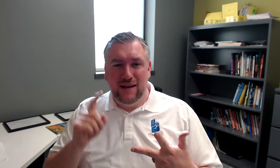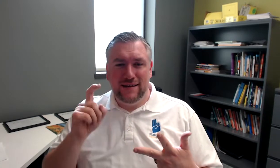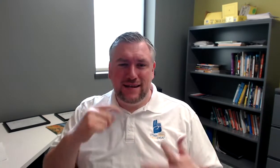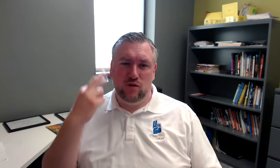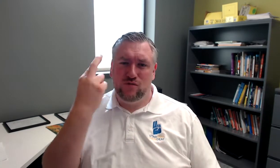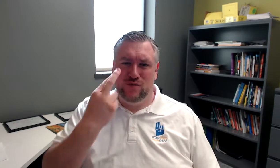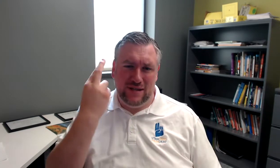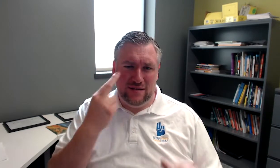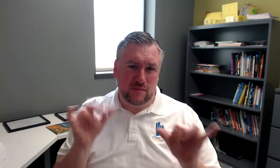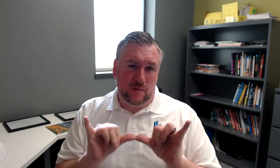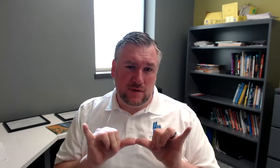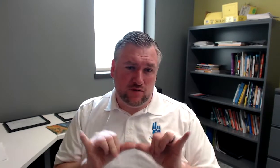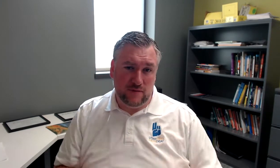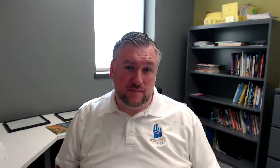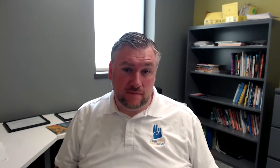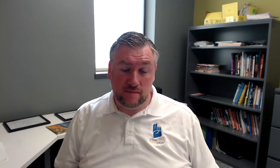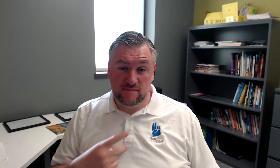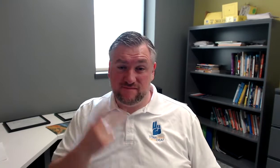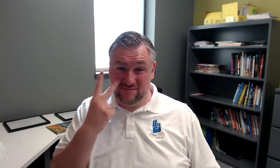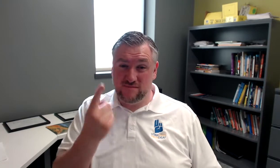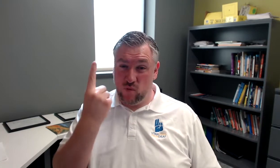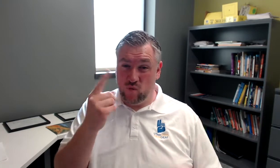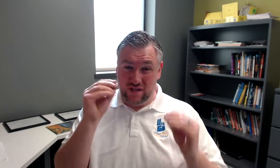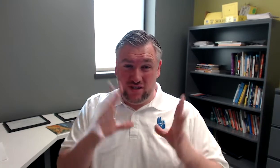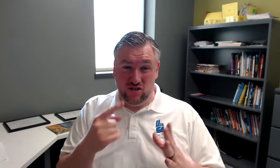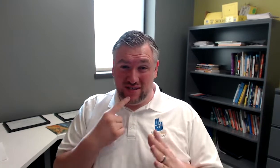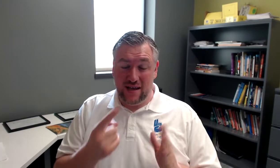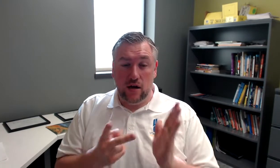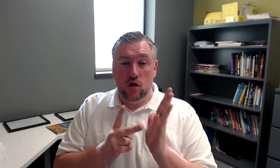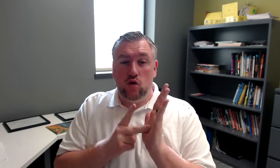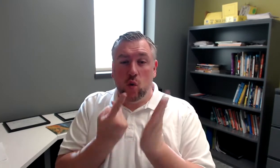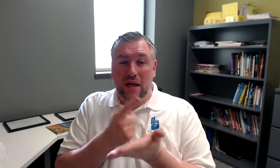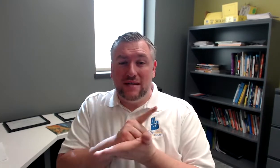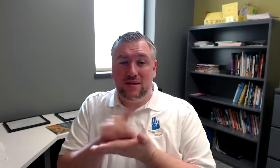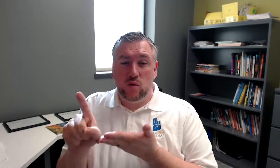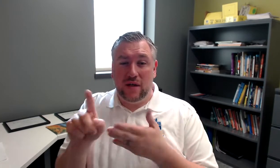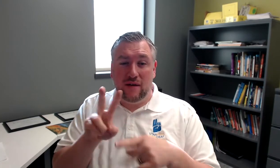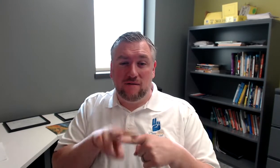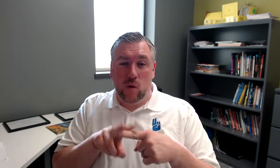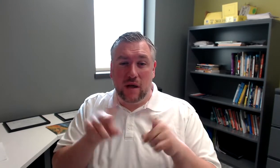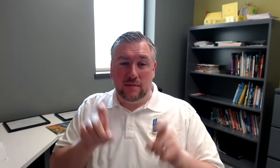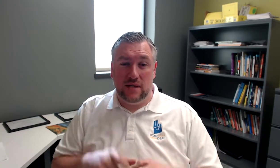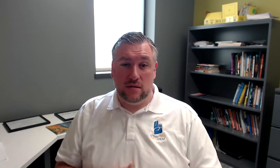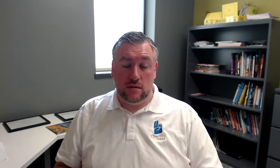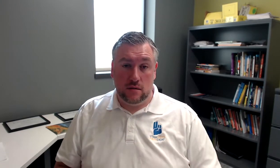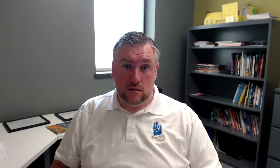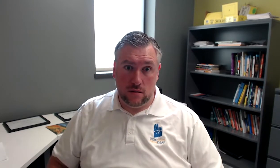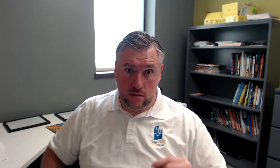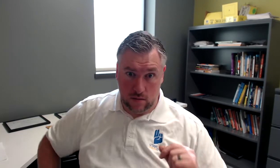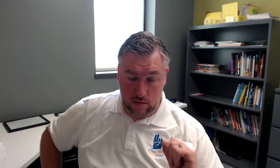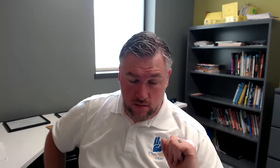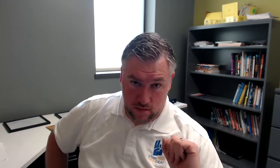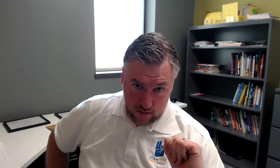thing, it needs to be reasonable measurement. I saw one teacher said, twice a week vocab